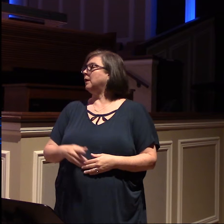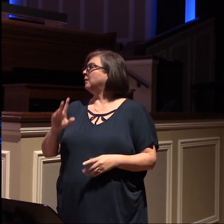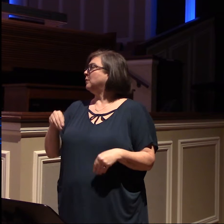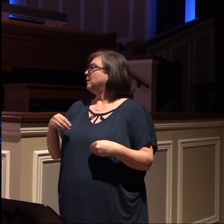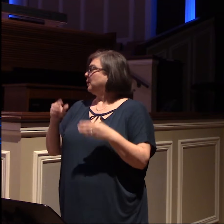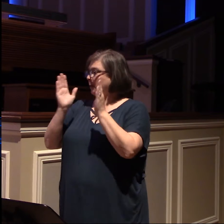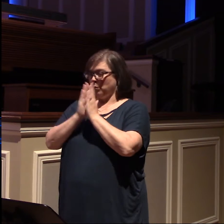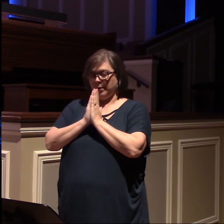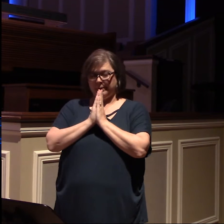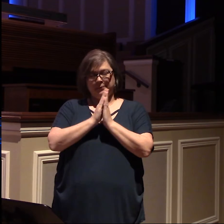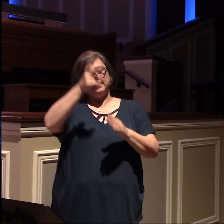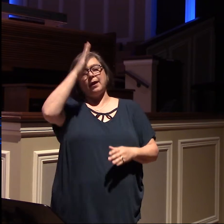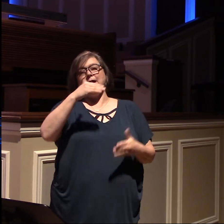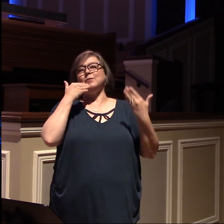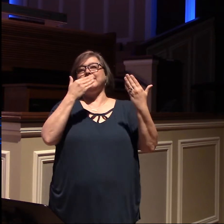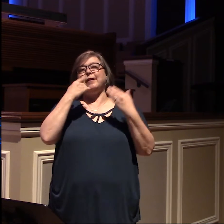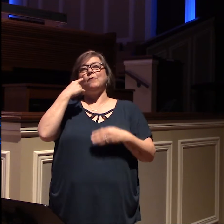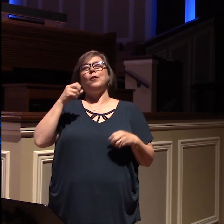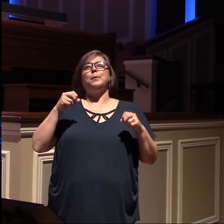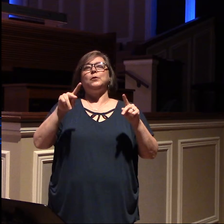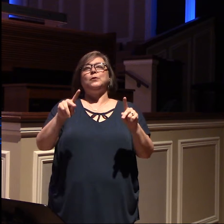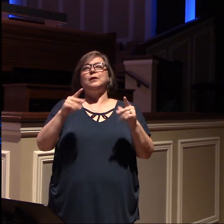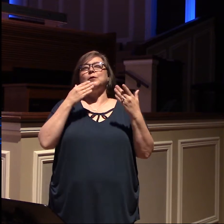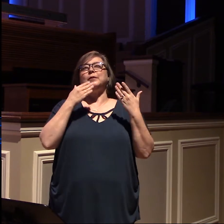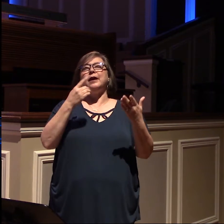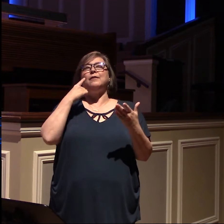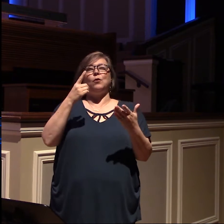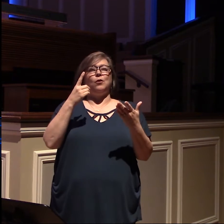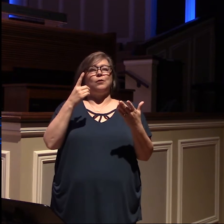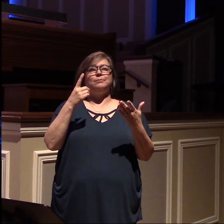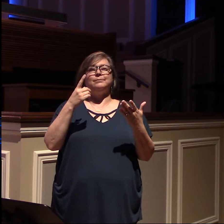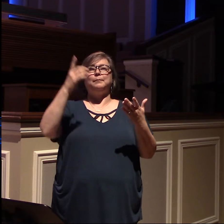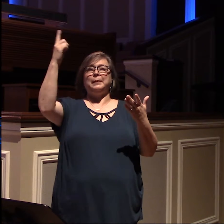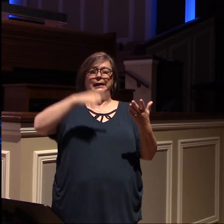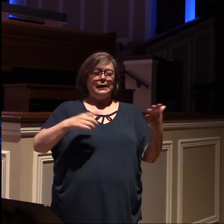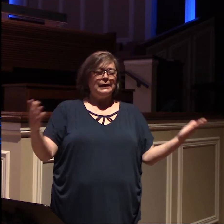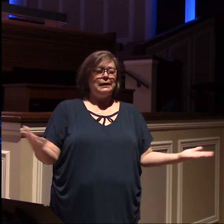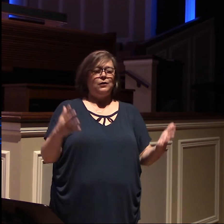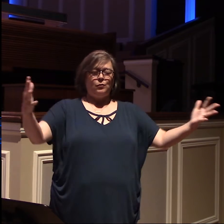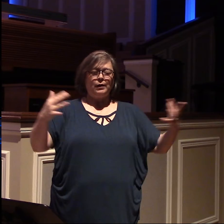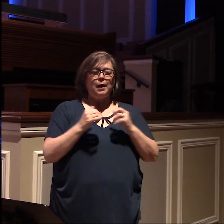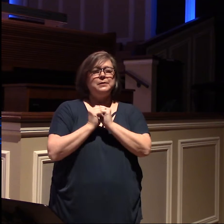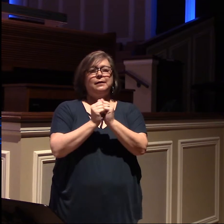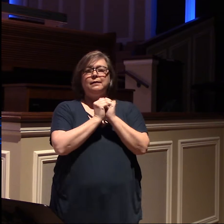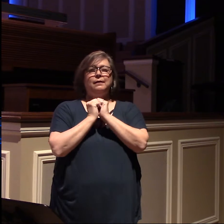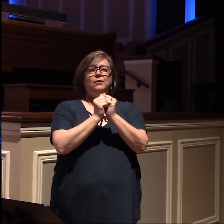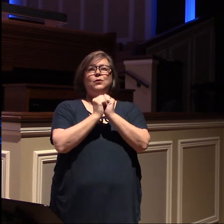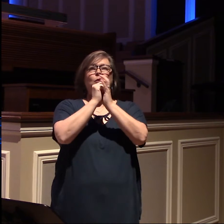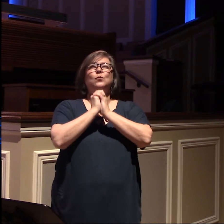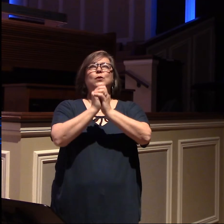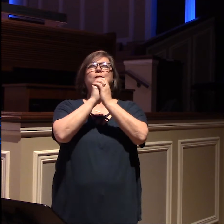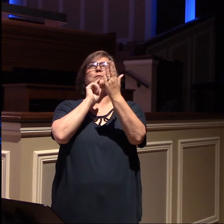Ryan. So God, we just thank you for this opportunity, Father. We thank you to be in your house. We thank you to be together for this time of worship